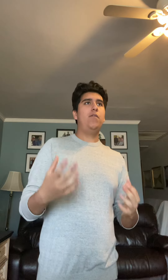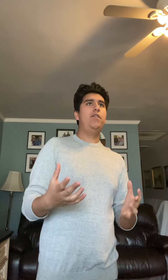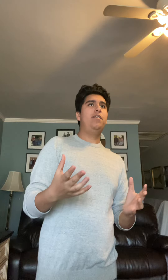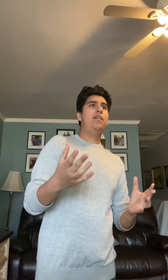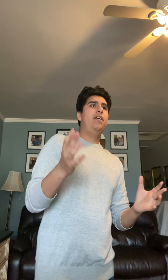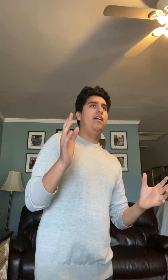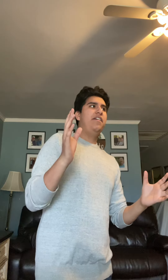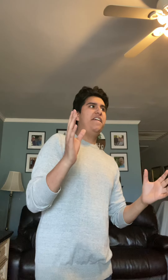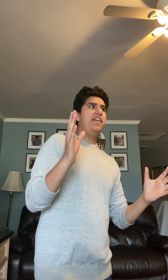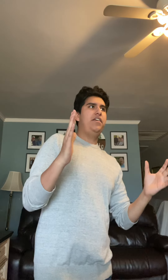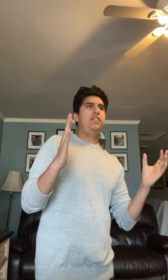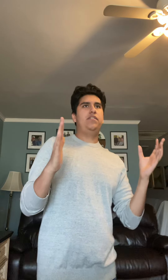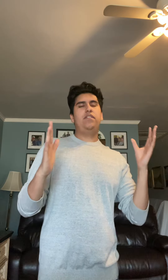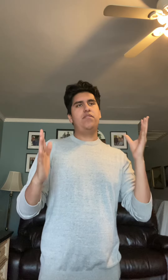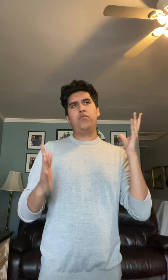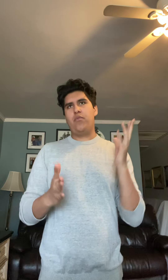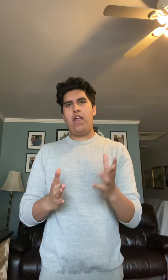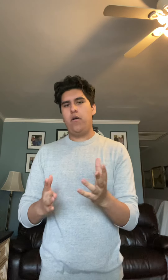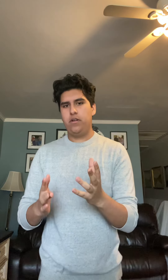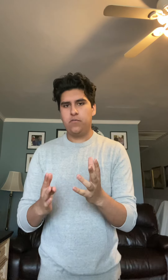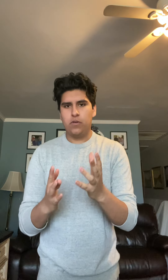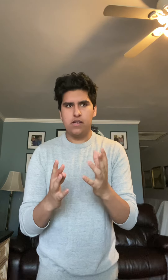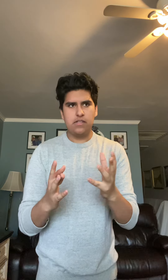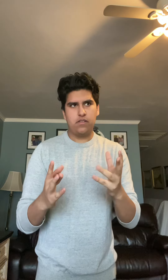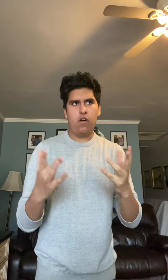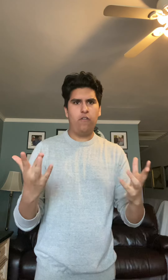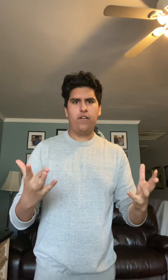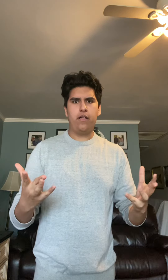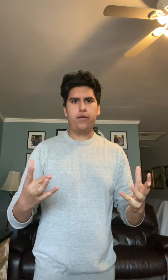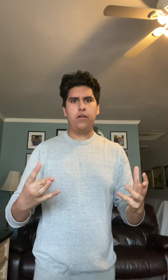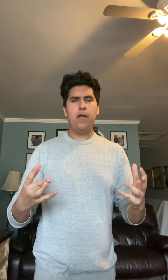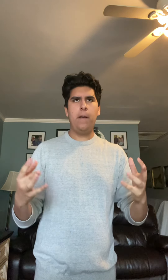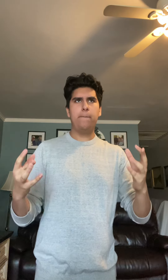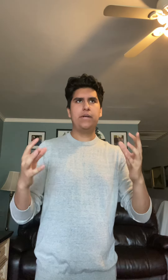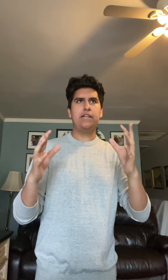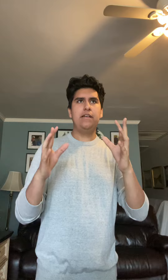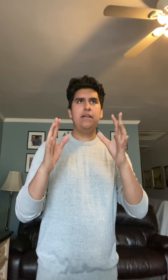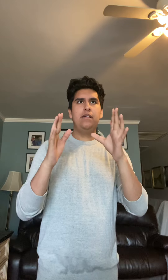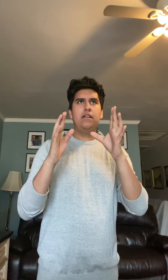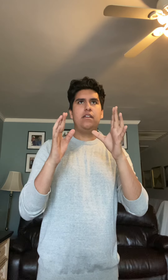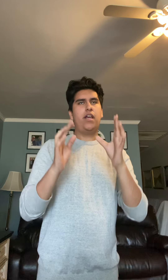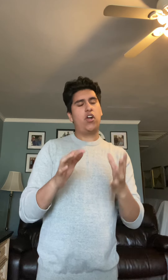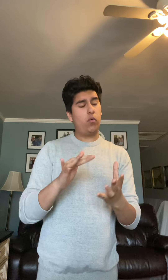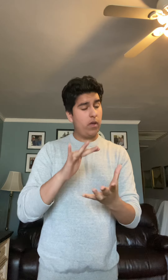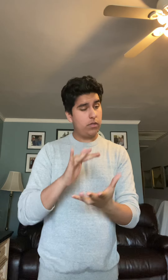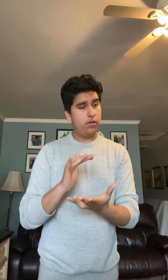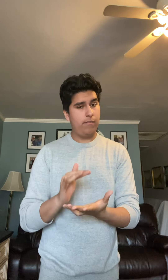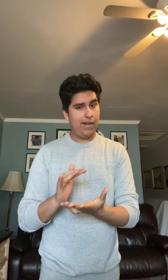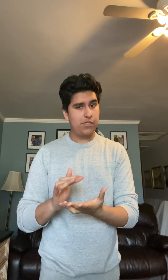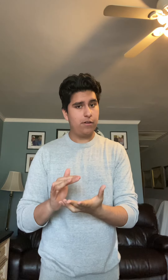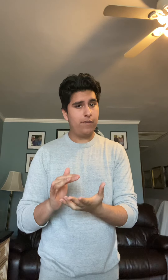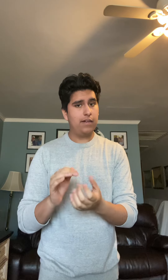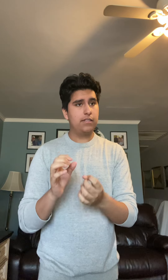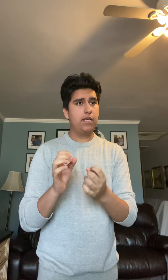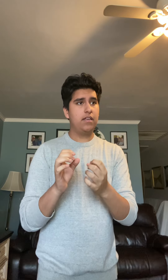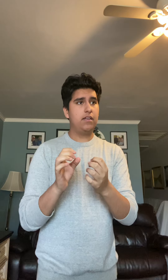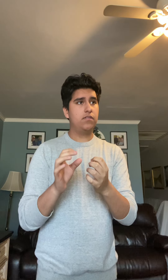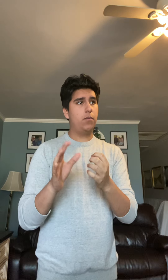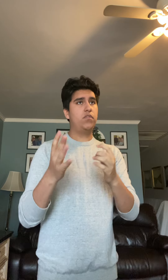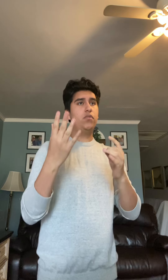Odin is great. Odin was the All-Father, but not quite what you'd imagine. In fact, to